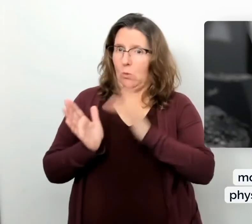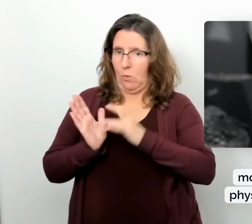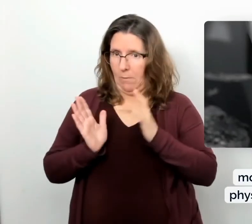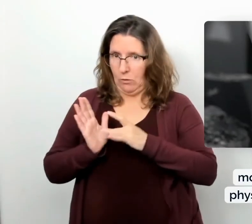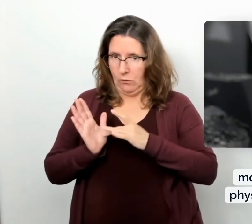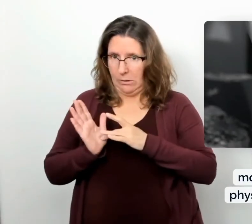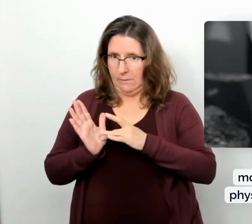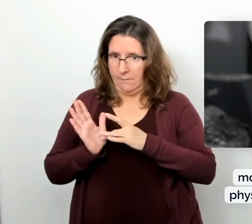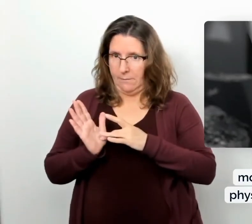sexually abused.